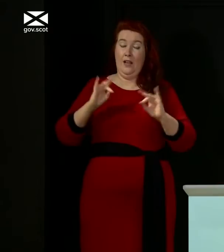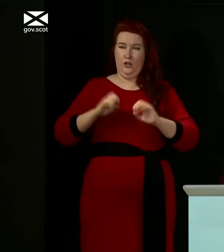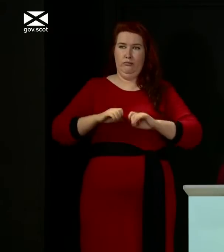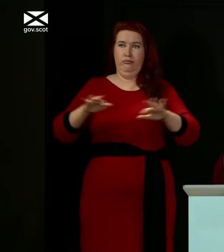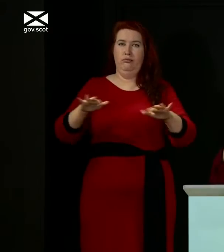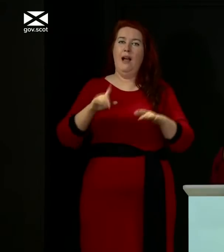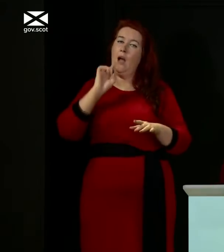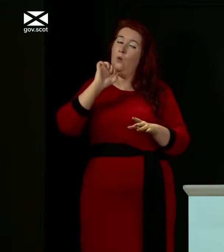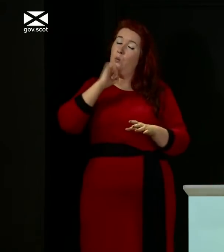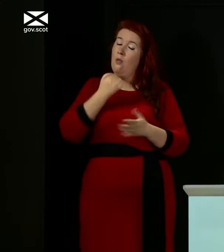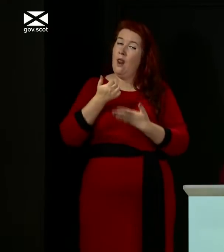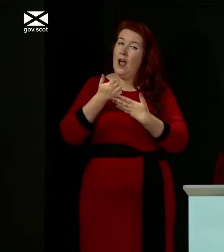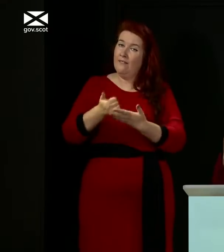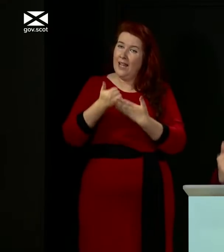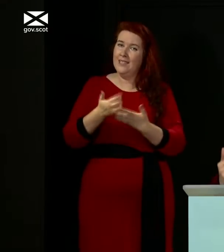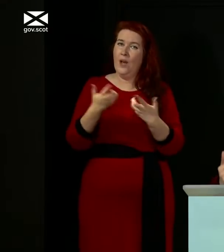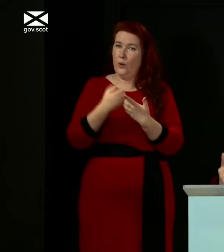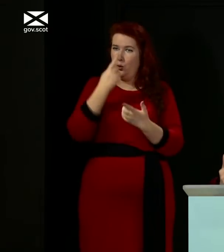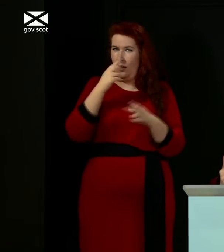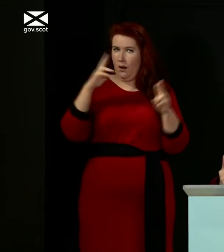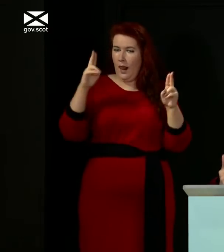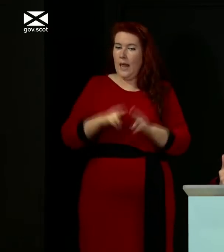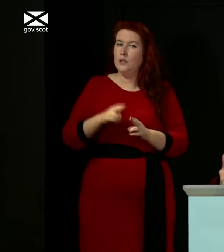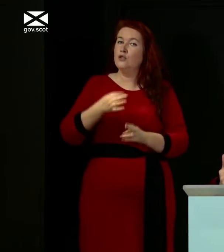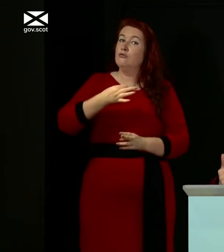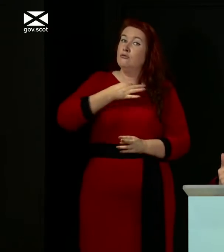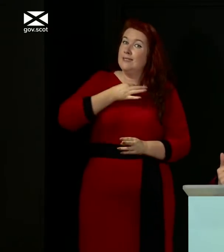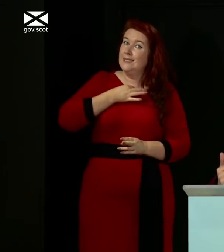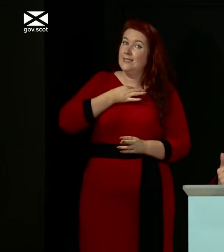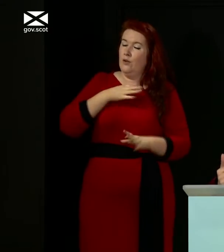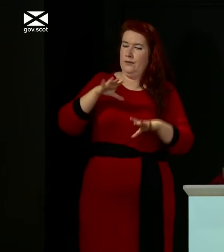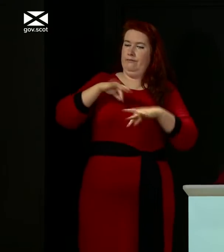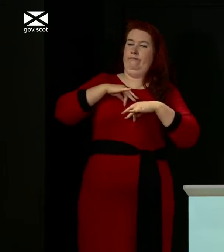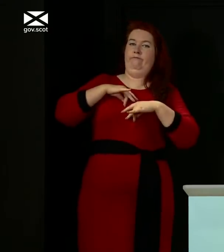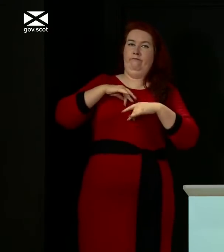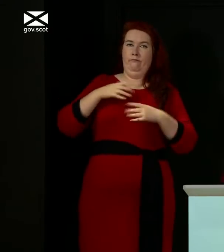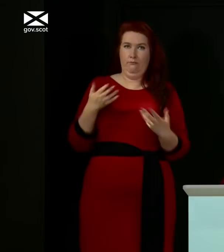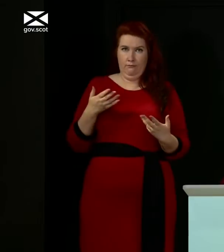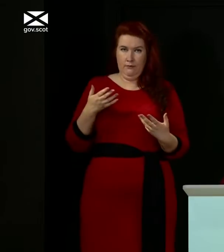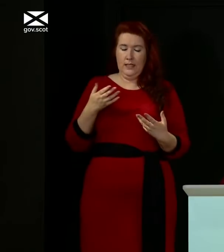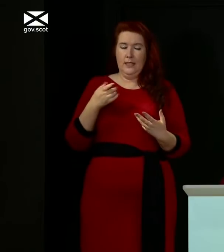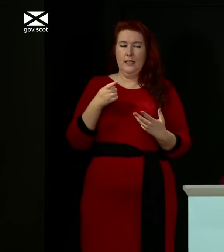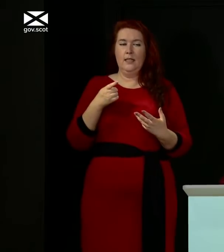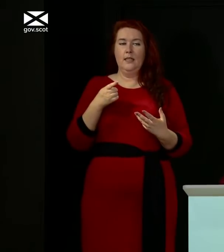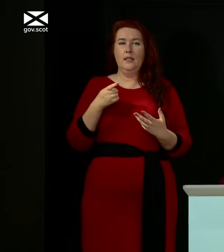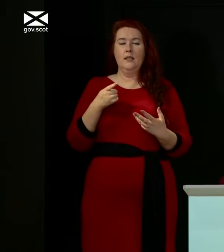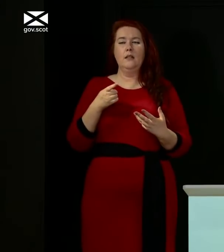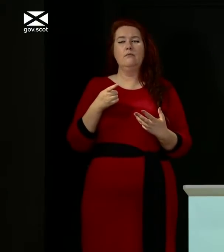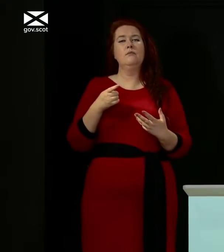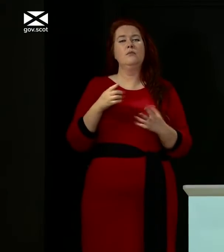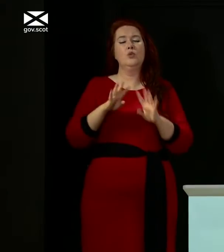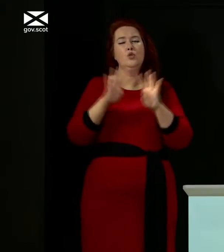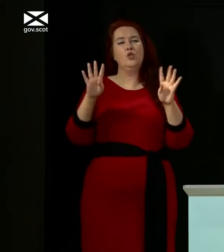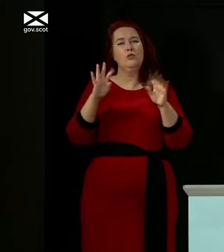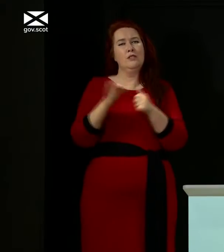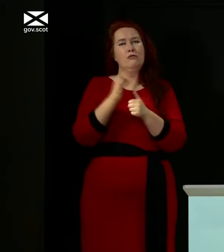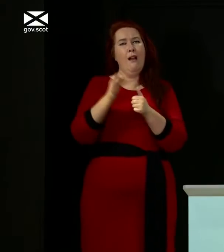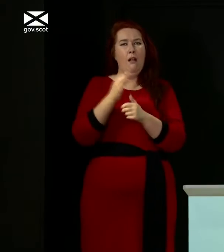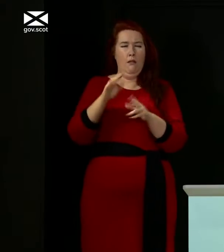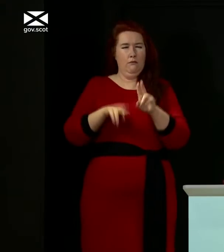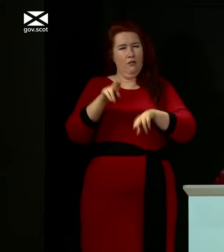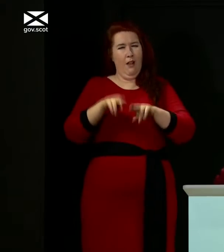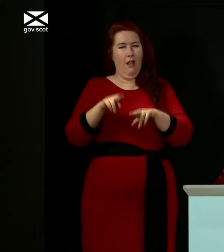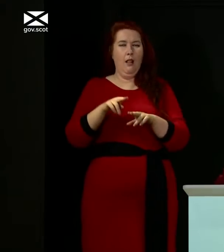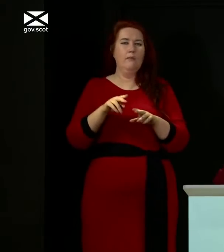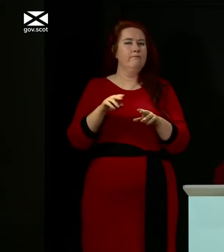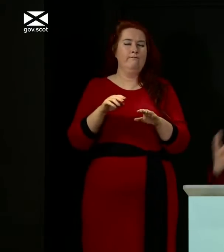as to how they minimise the risks of being infected. We haven't cancelled jury trials because a lot of work has been